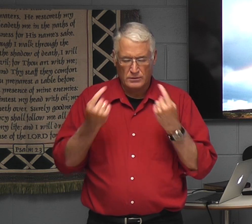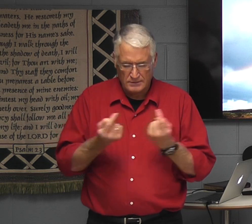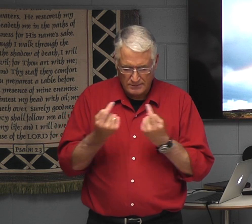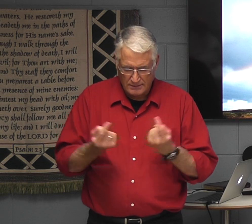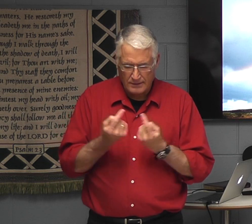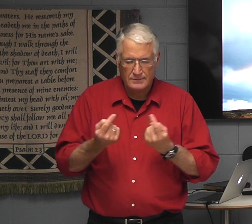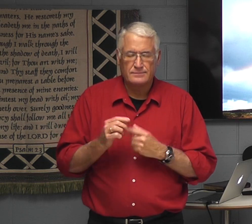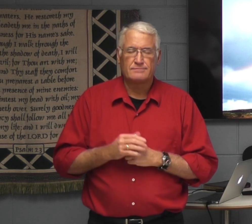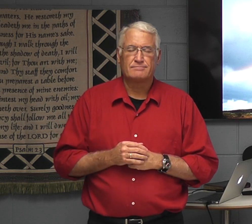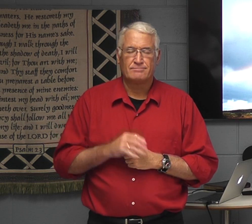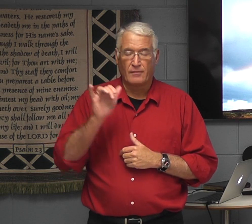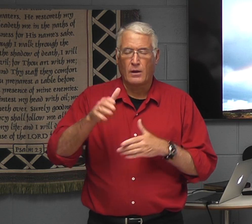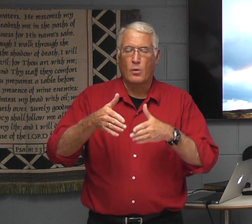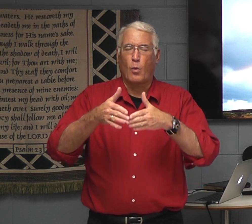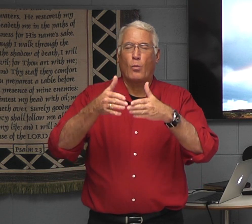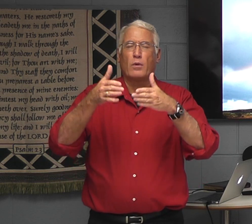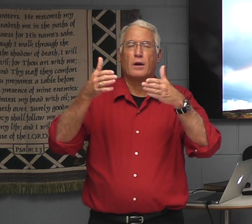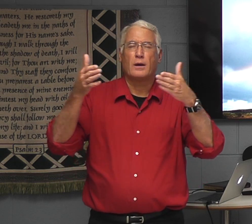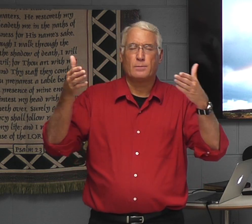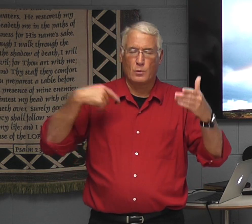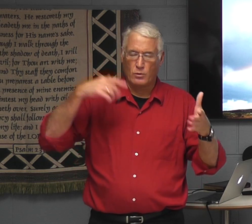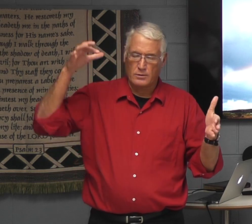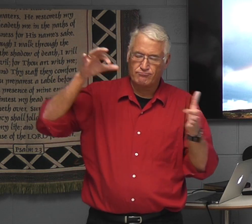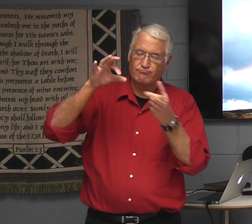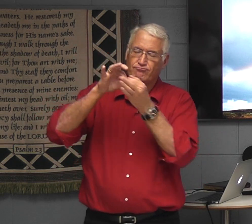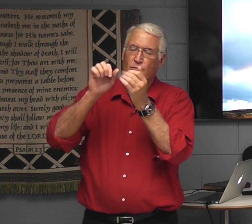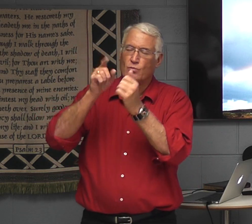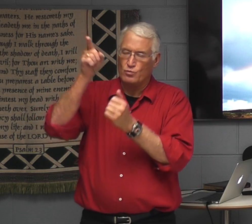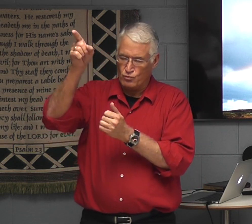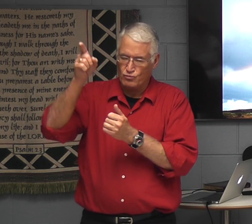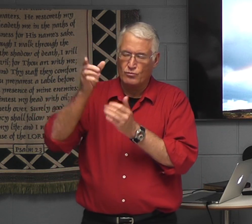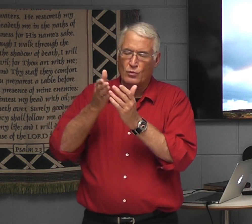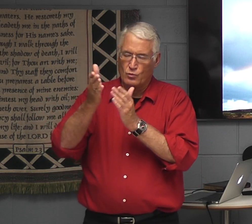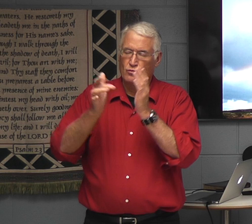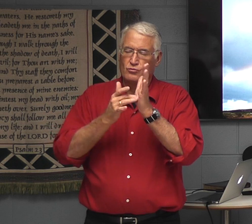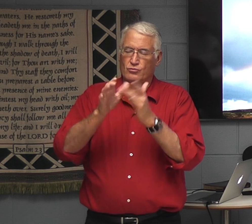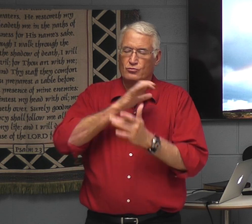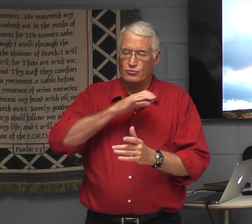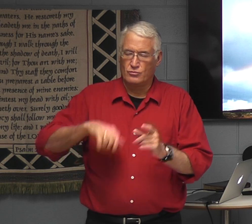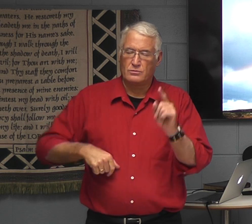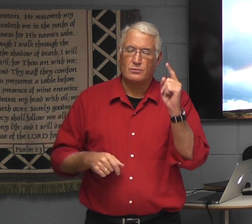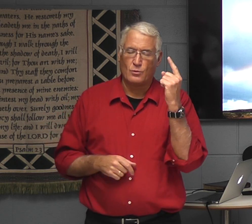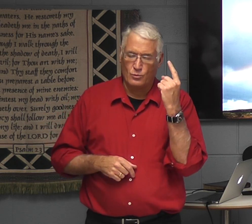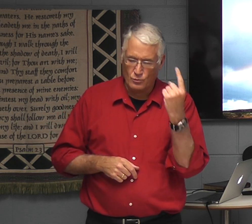you chose Jesus to die on the cross for our sins and open up that relationship to you